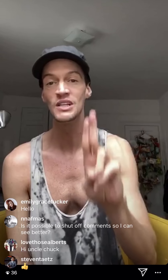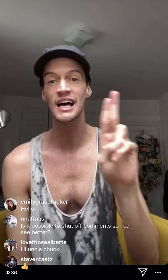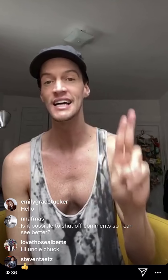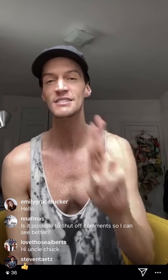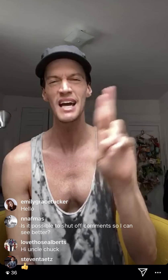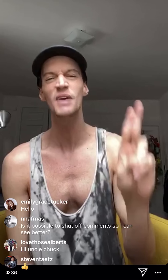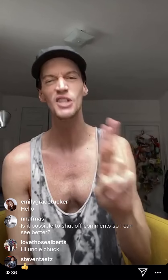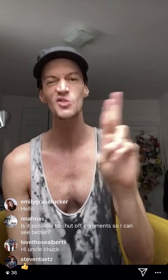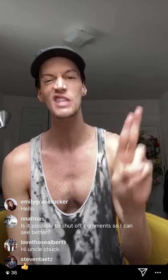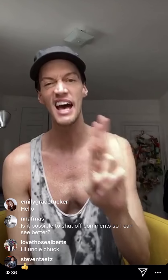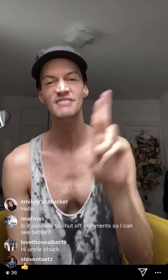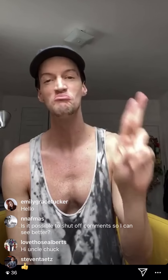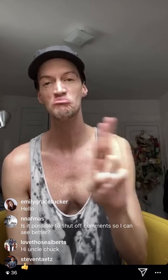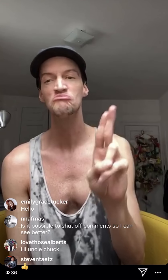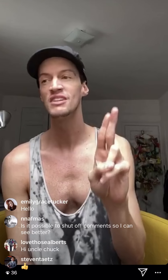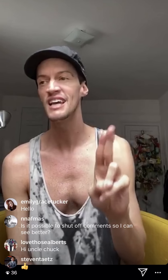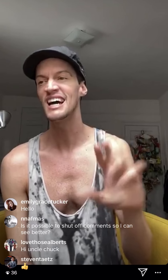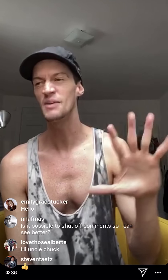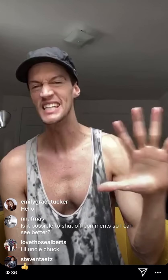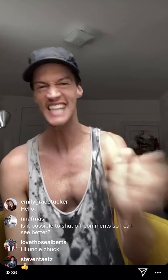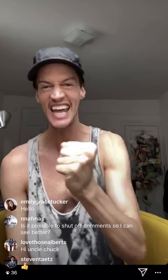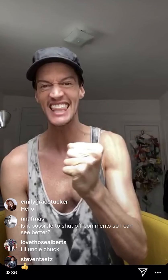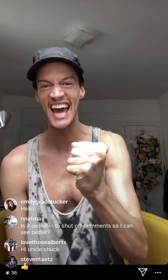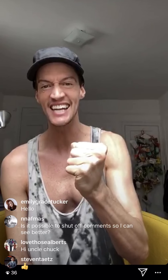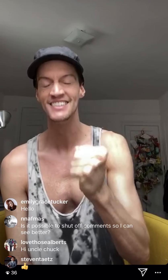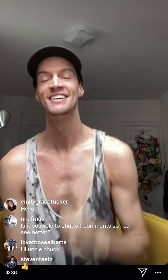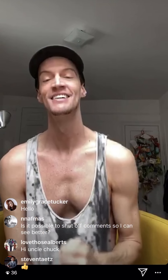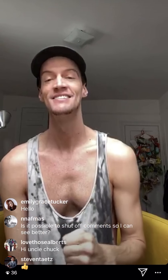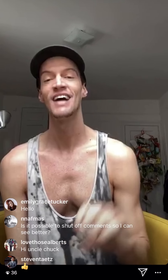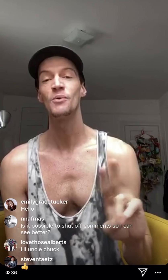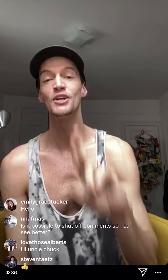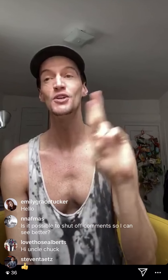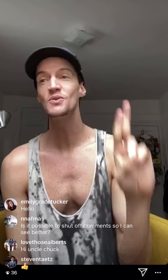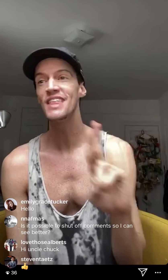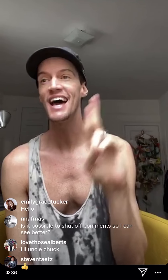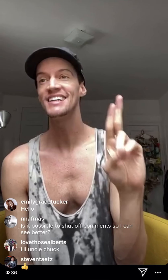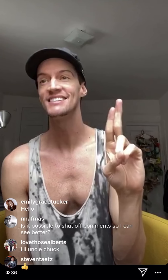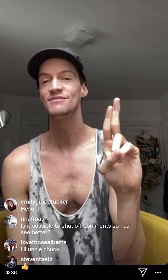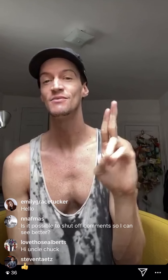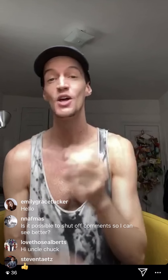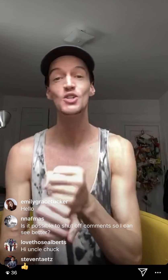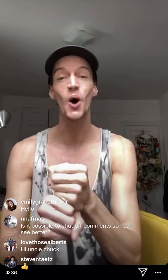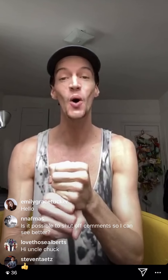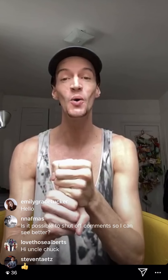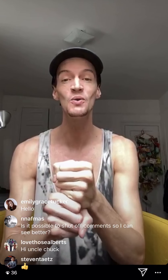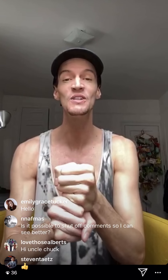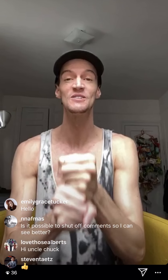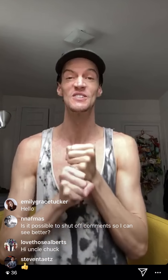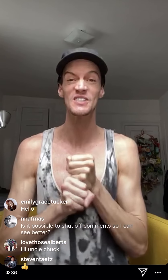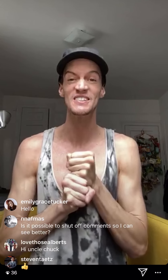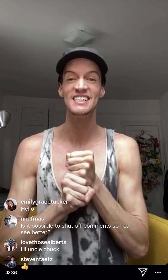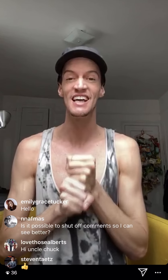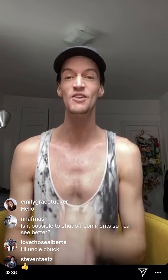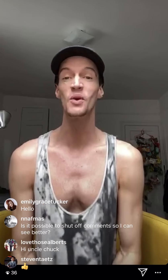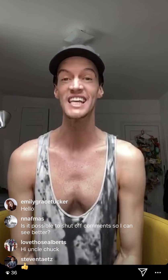utilize, yeah, I want to use that. Yeah, I want to take that. I want to use that. To hold. If you want to get